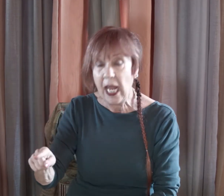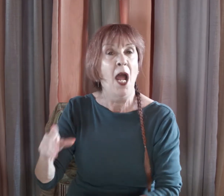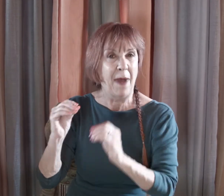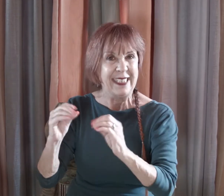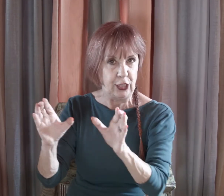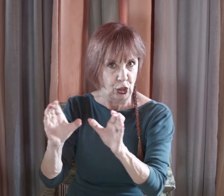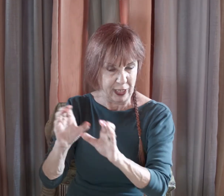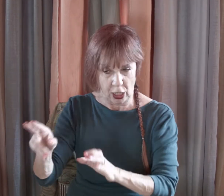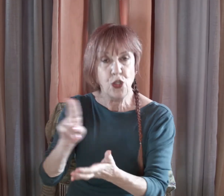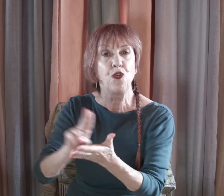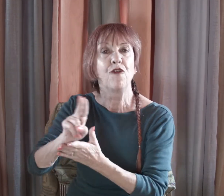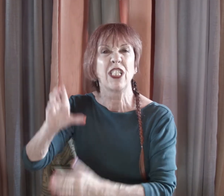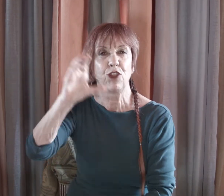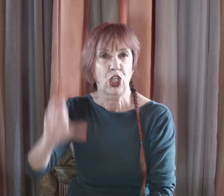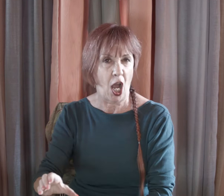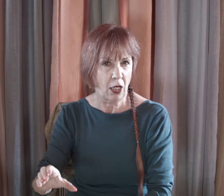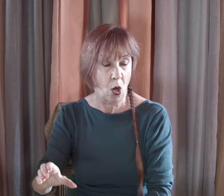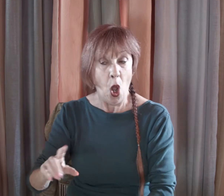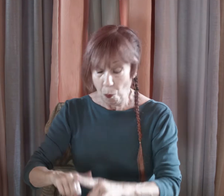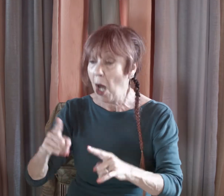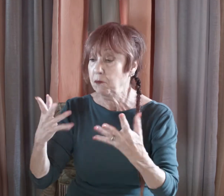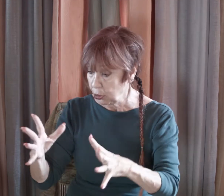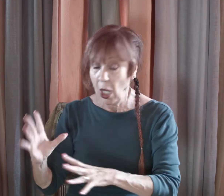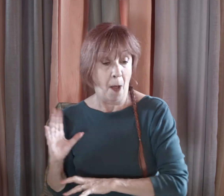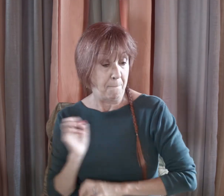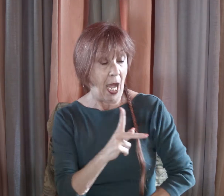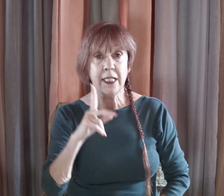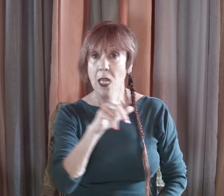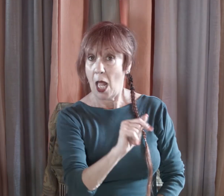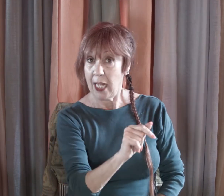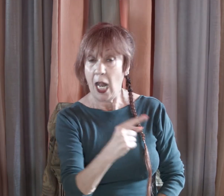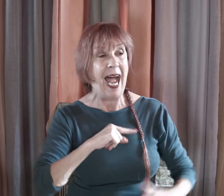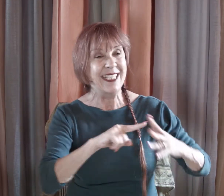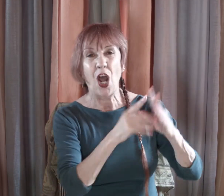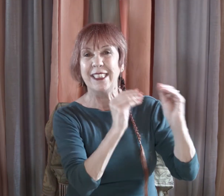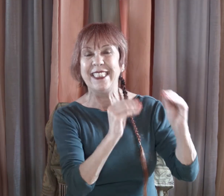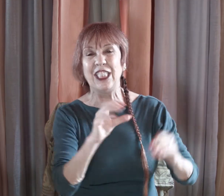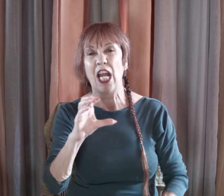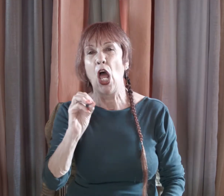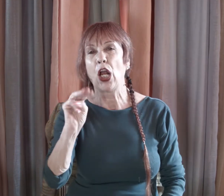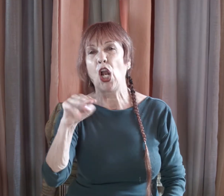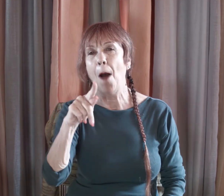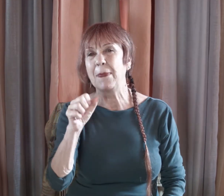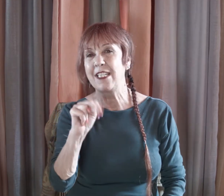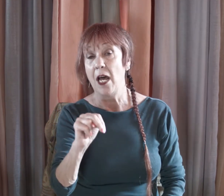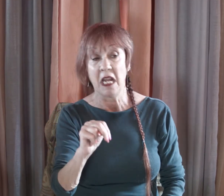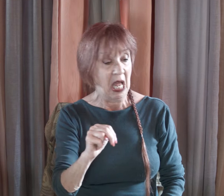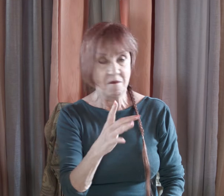and my teaching credential at the University of Chicago. But yes, when I came back to LA, I started teaching in Compton, and I spent the